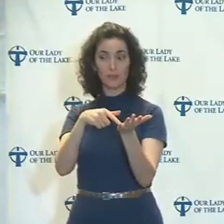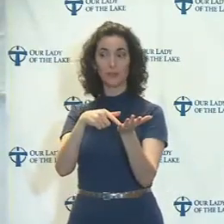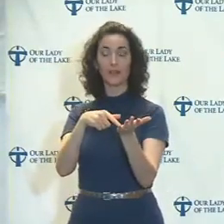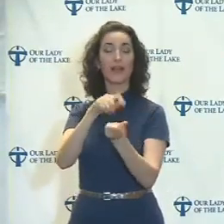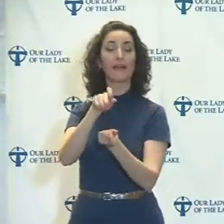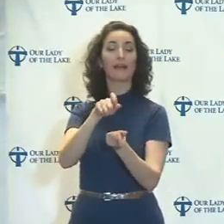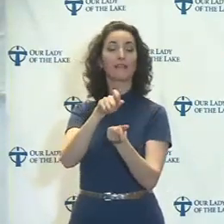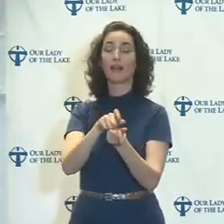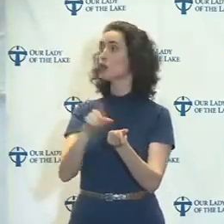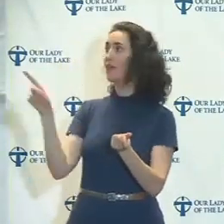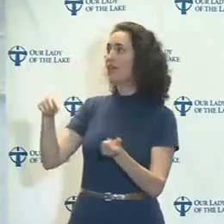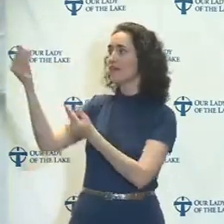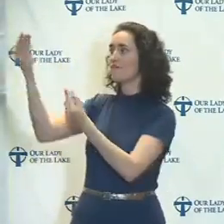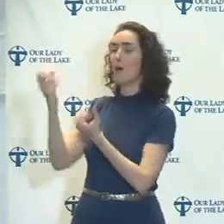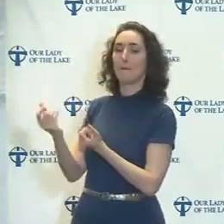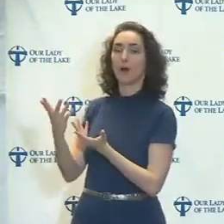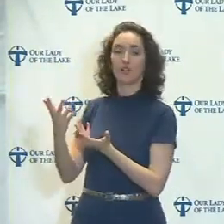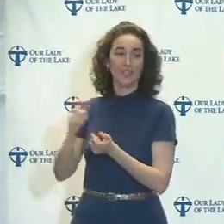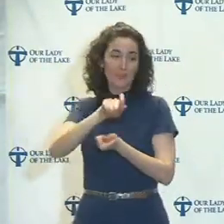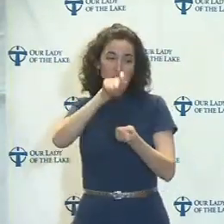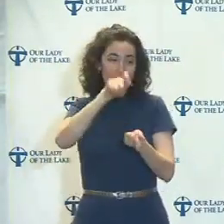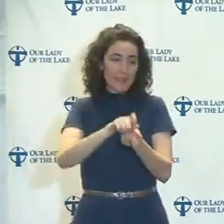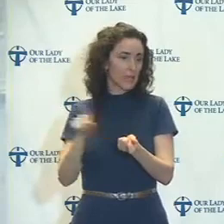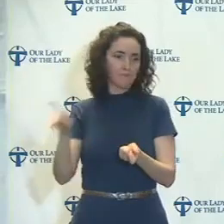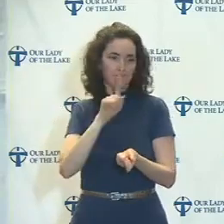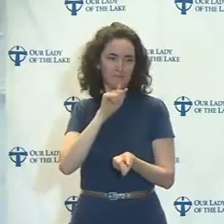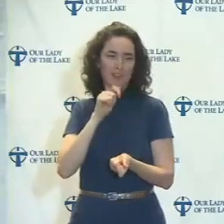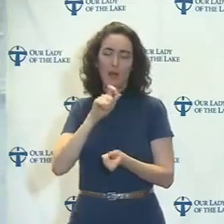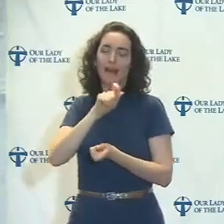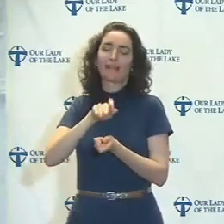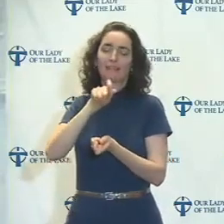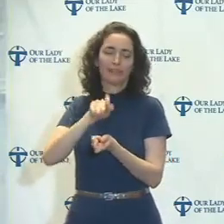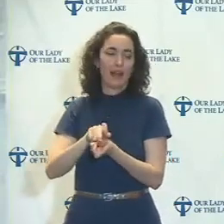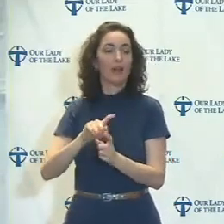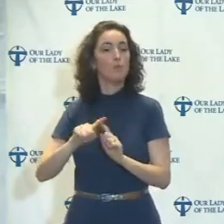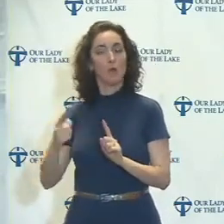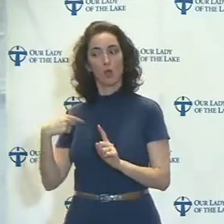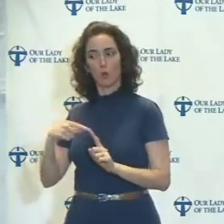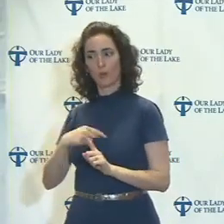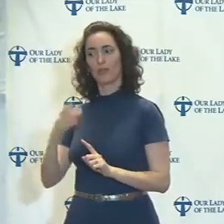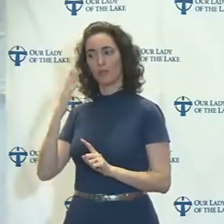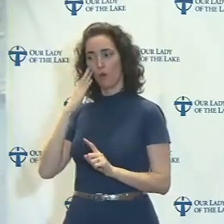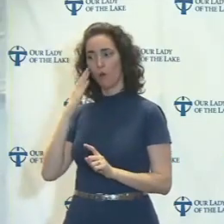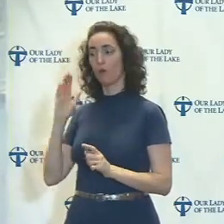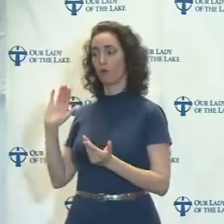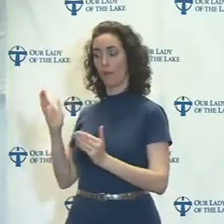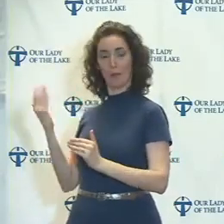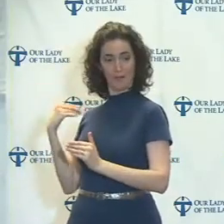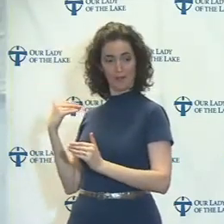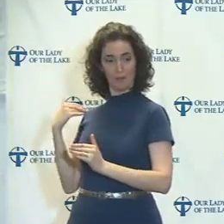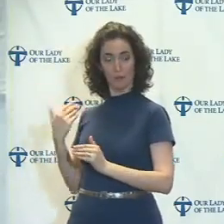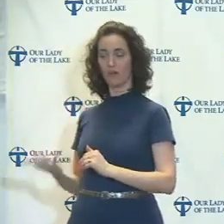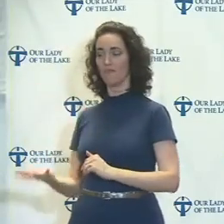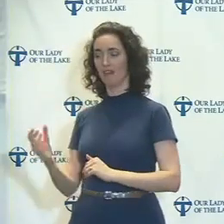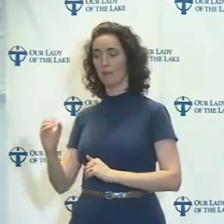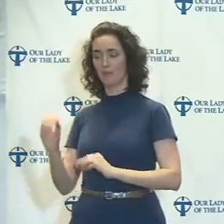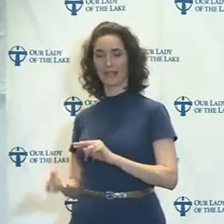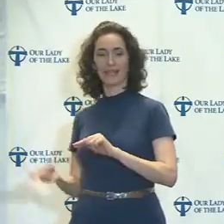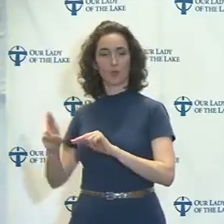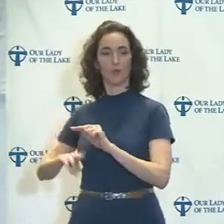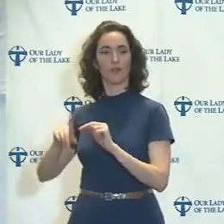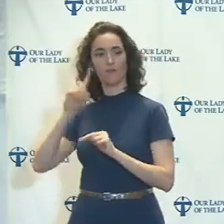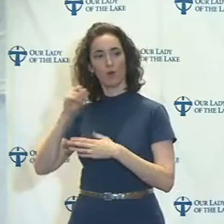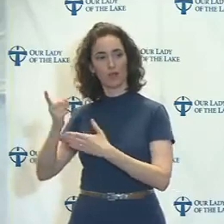was rather inexact, but we know that there will be an increase of 5%